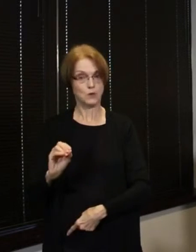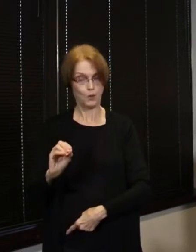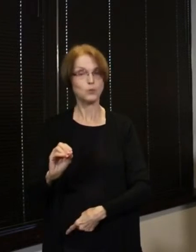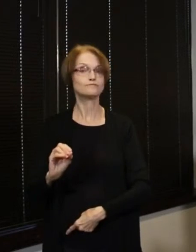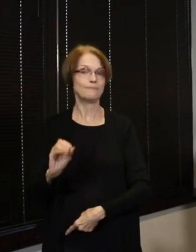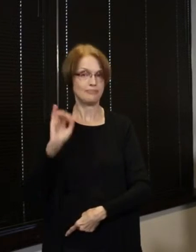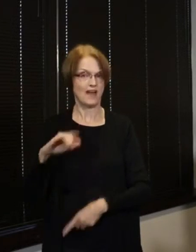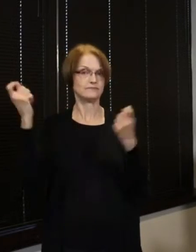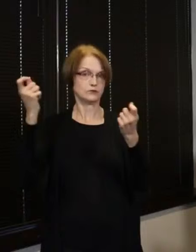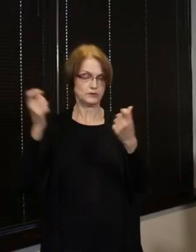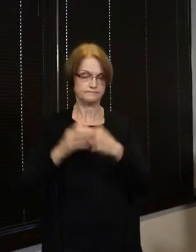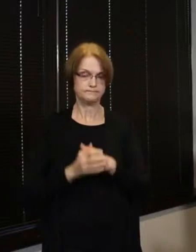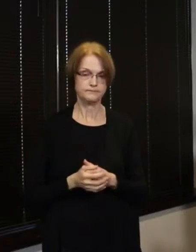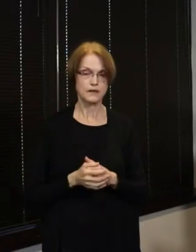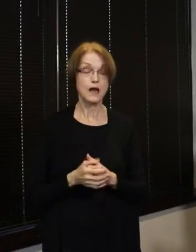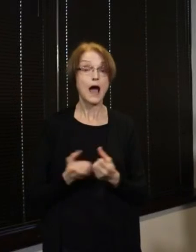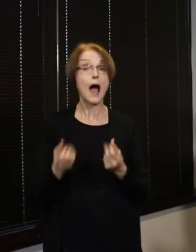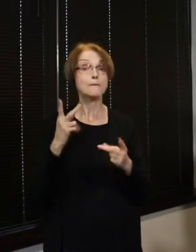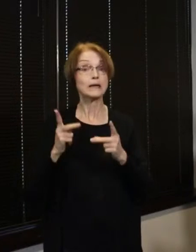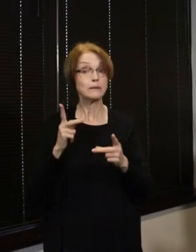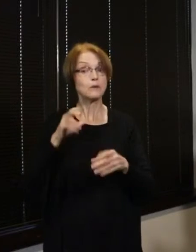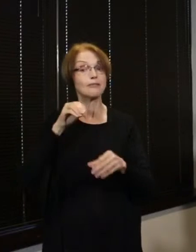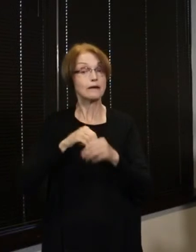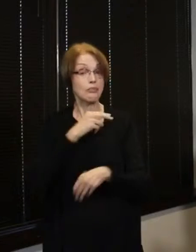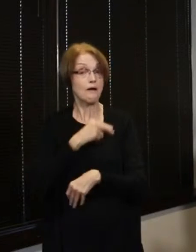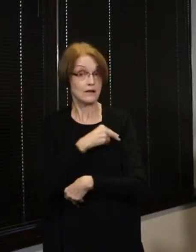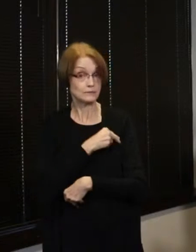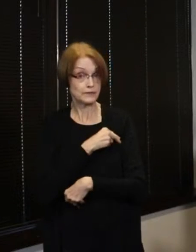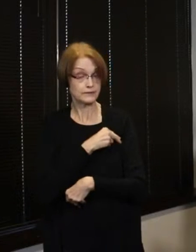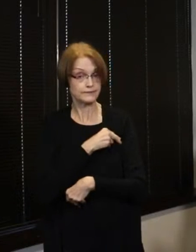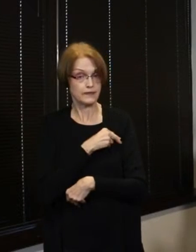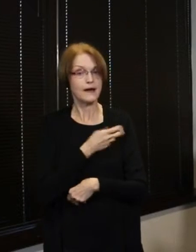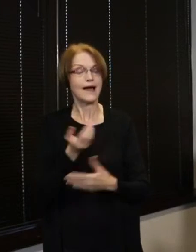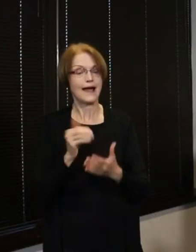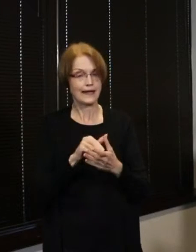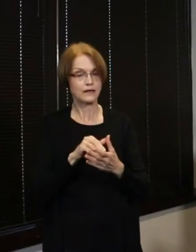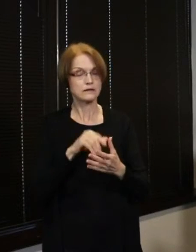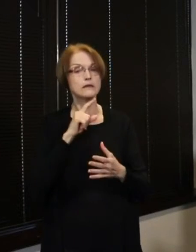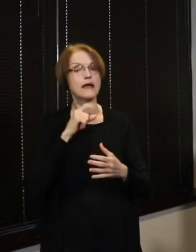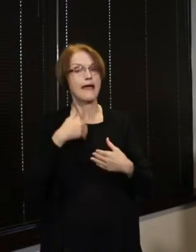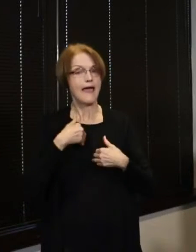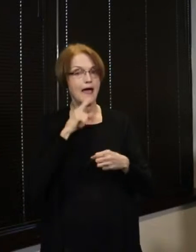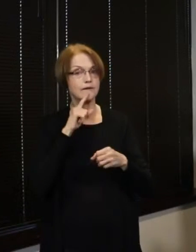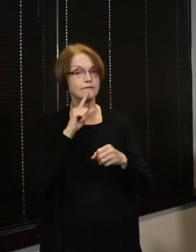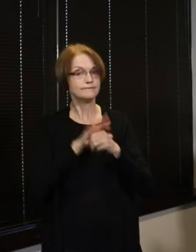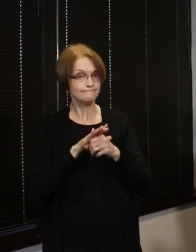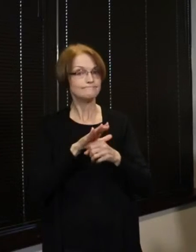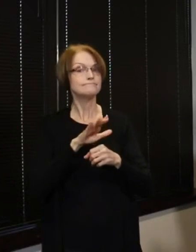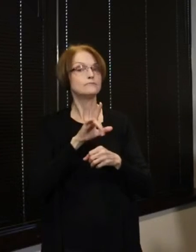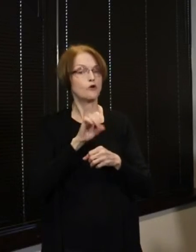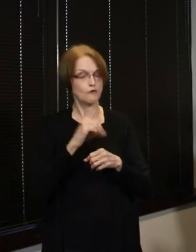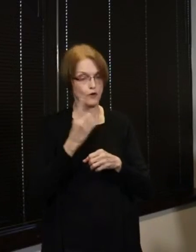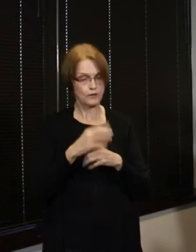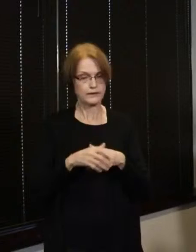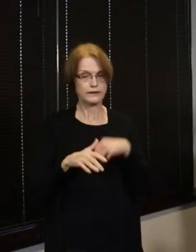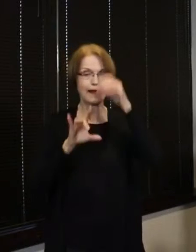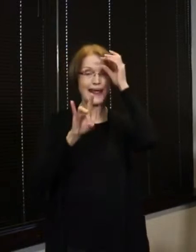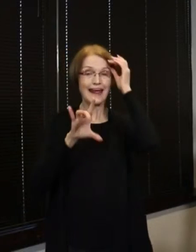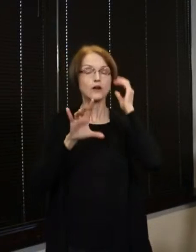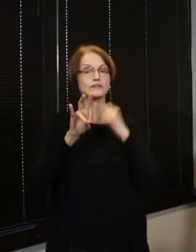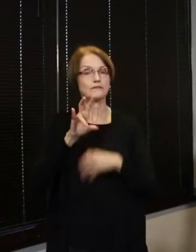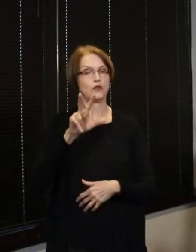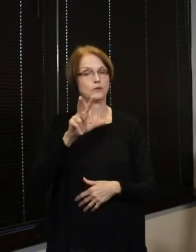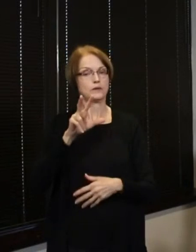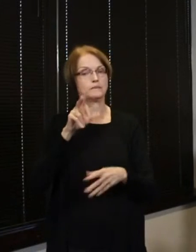On our hospitalizations, and again, these are COVID-positive patients only, today we're reporting 873